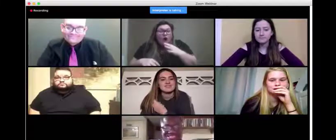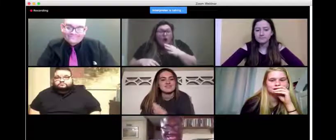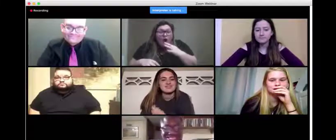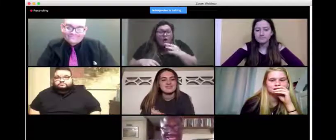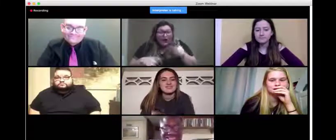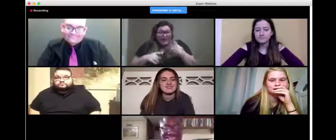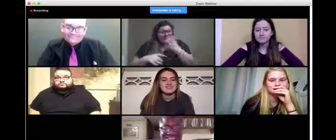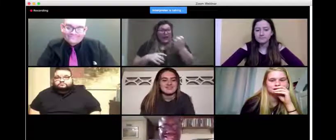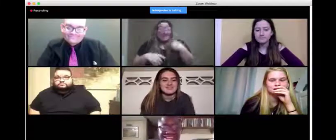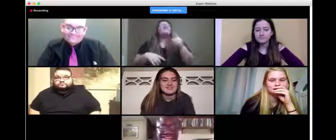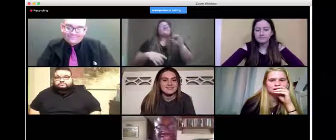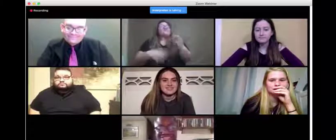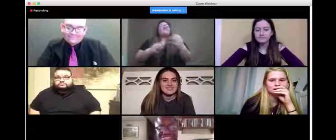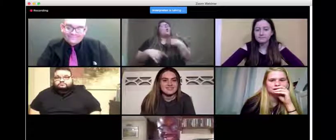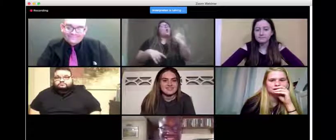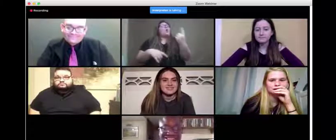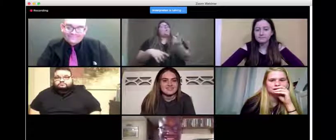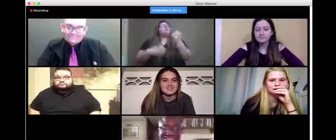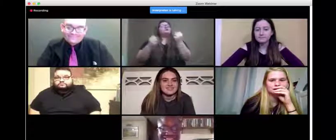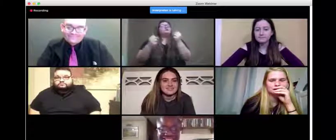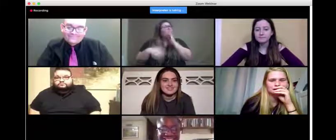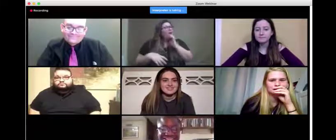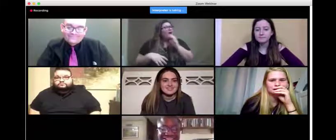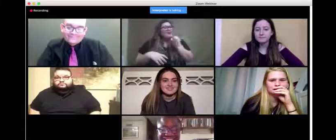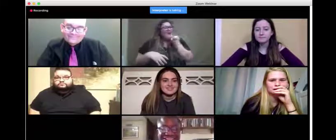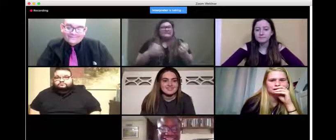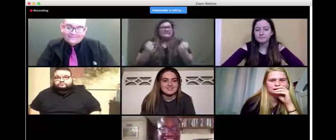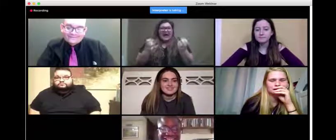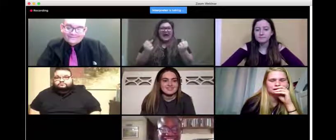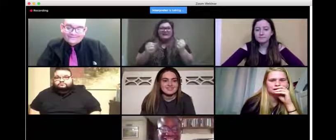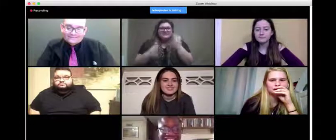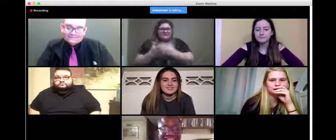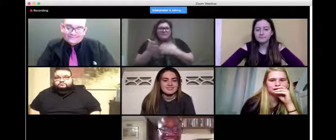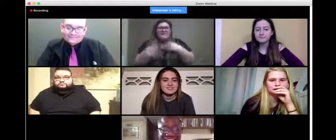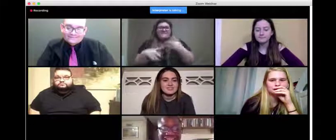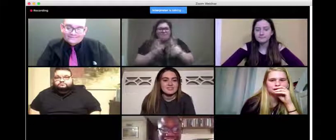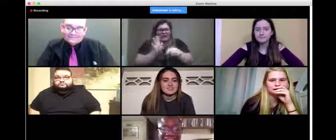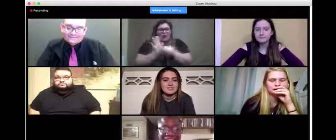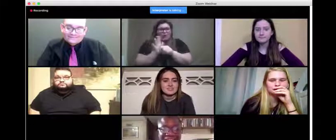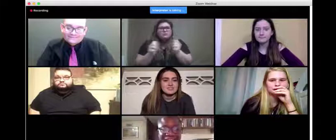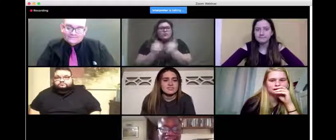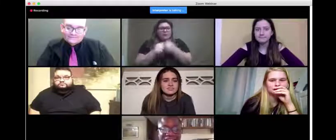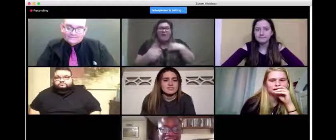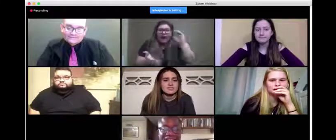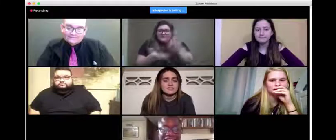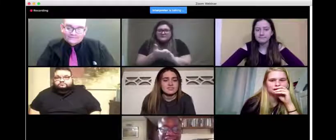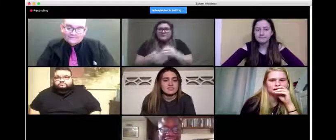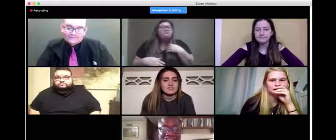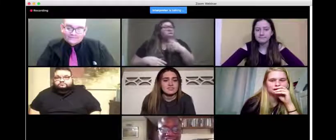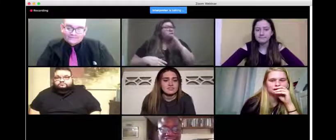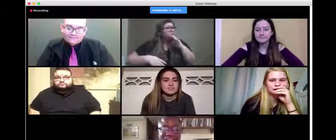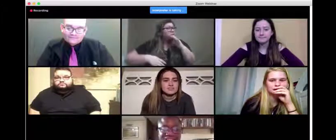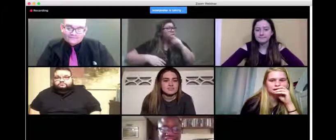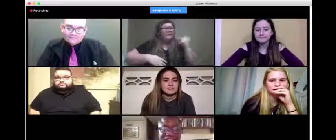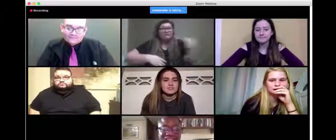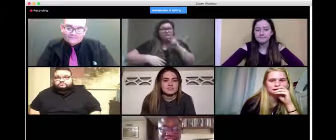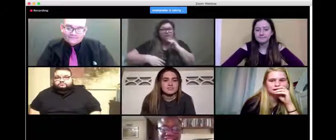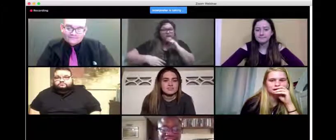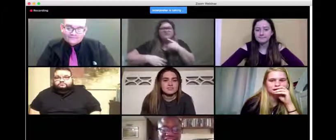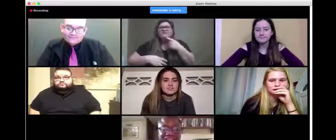not signing. And like I'm in video and my husband's there and I'm talking to him and they make comments on who's deaf in